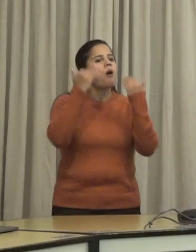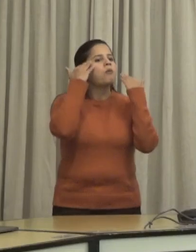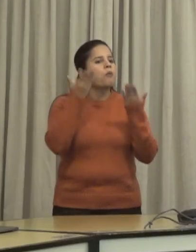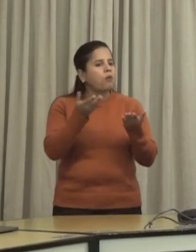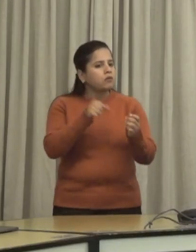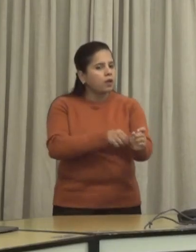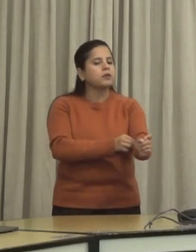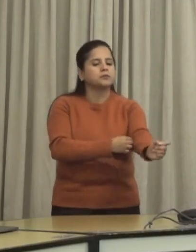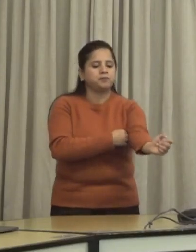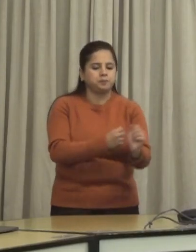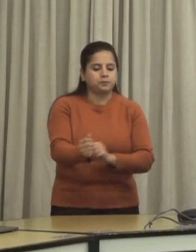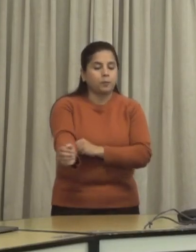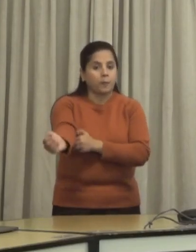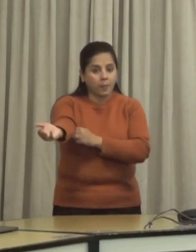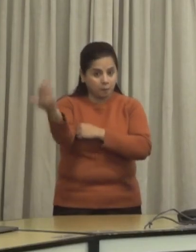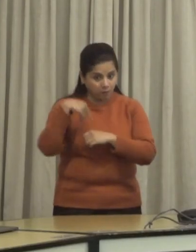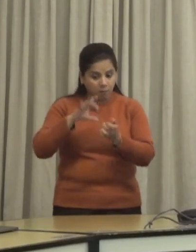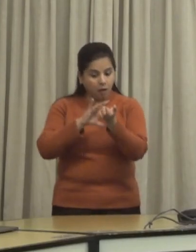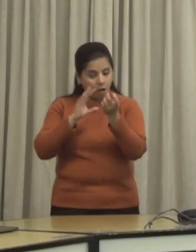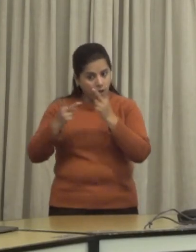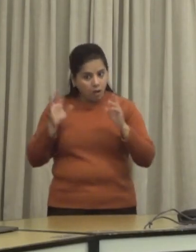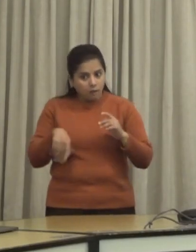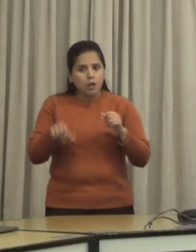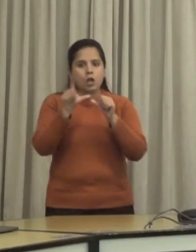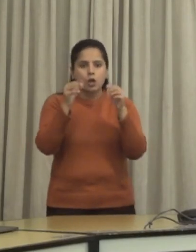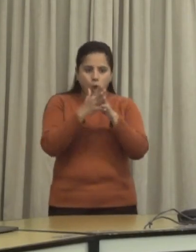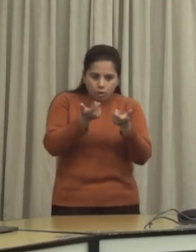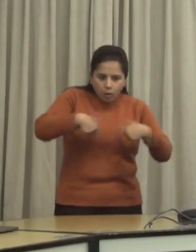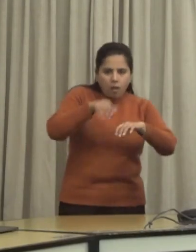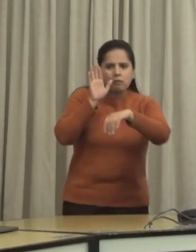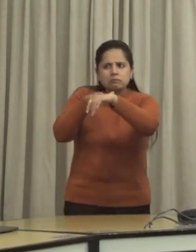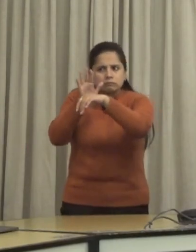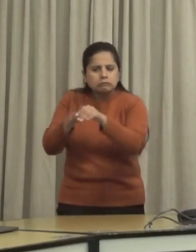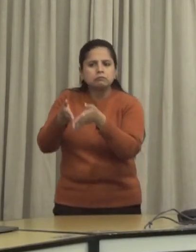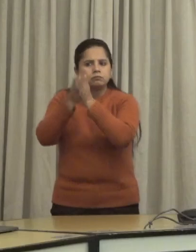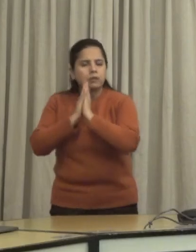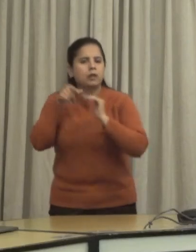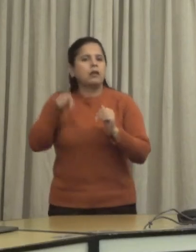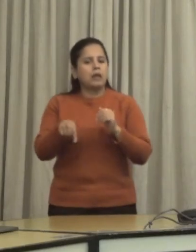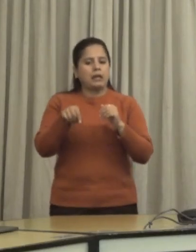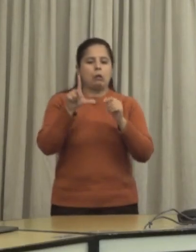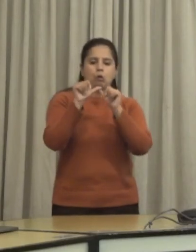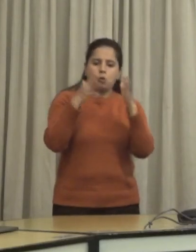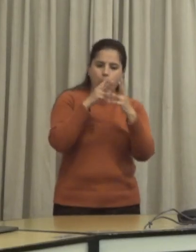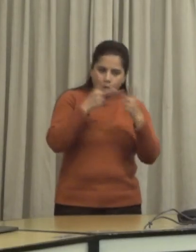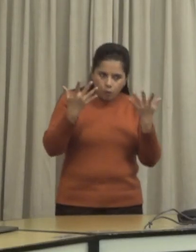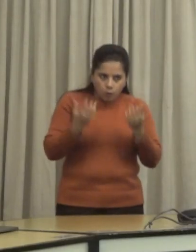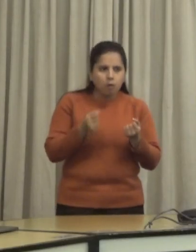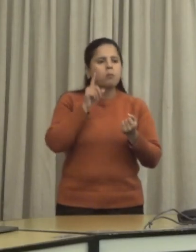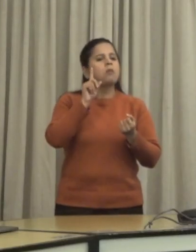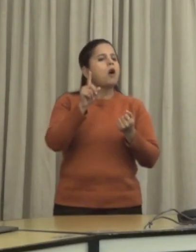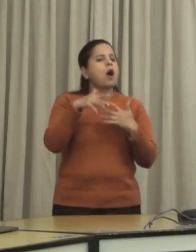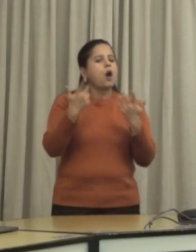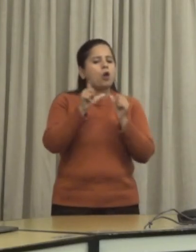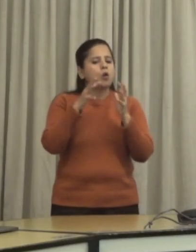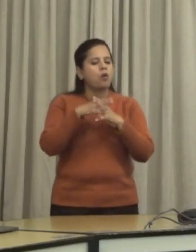that it was medical professionals who approached the Law Commission of India requesting this kind of legal framework, but how the law took